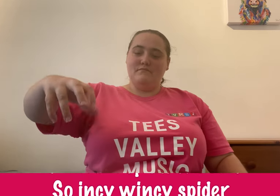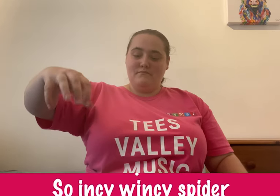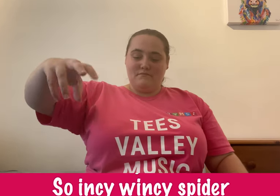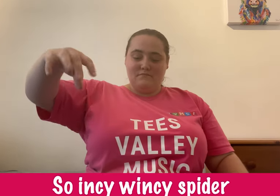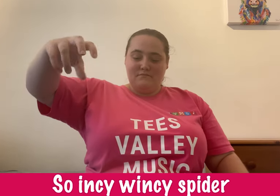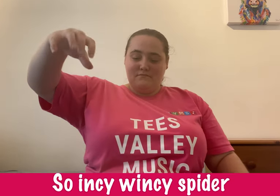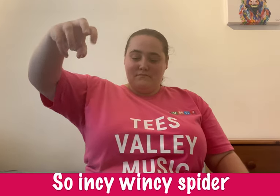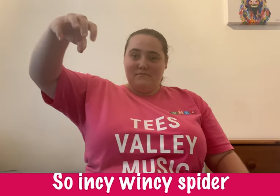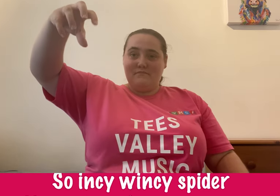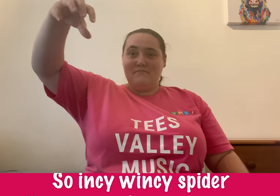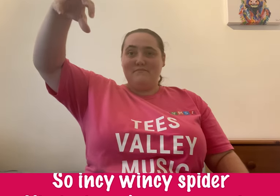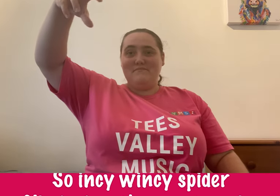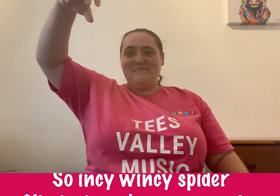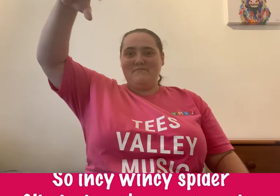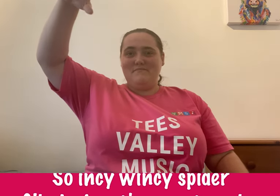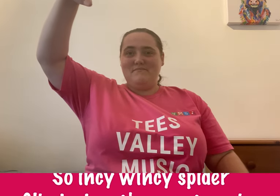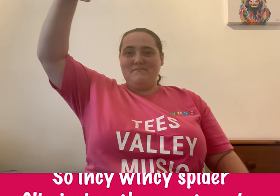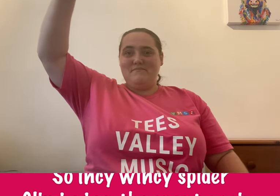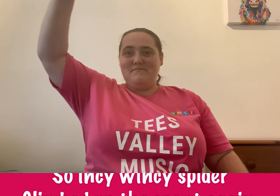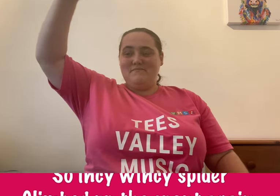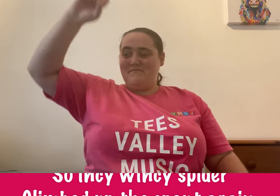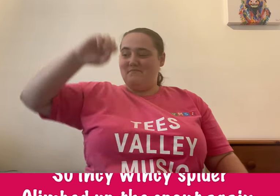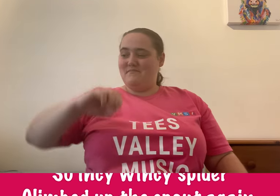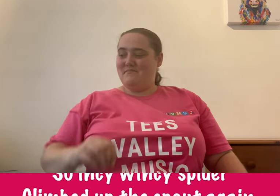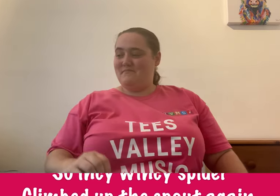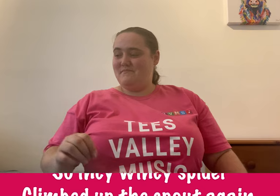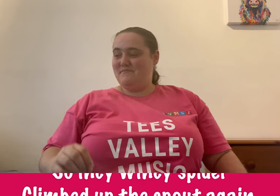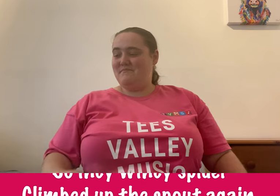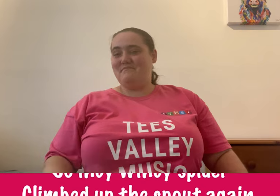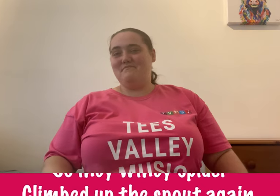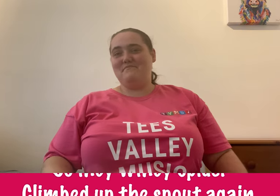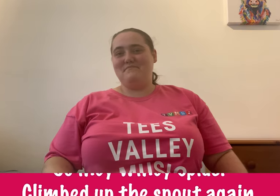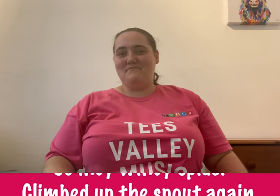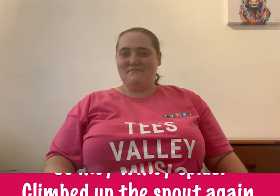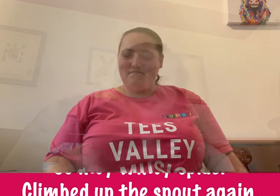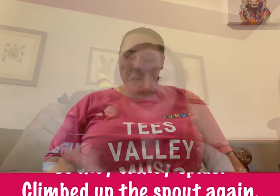Wincy spider climbed up the spout again.